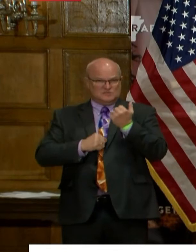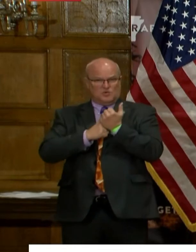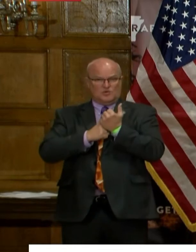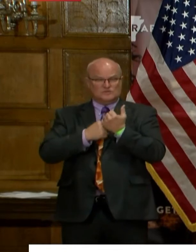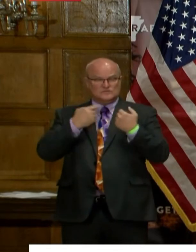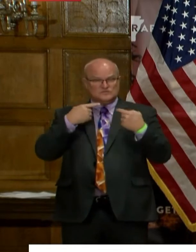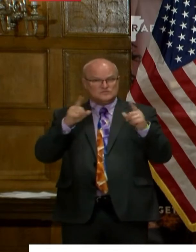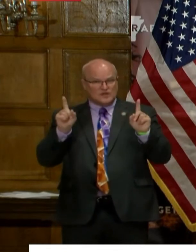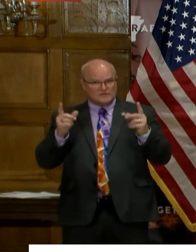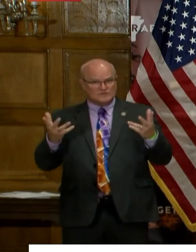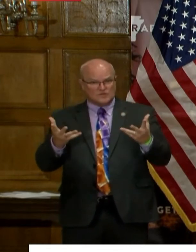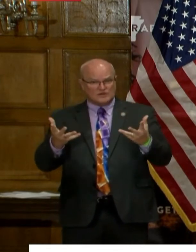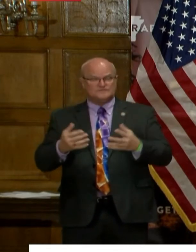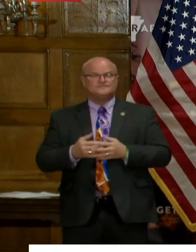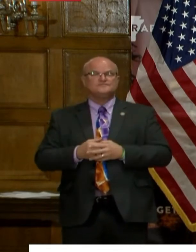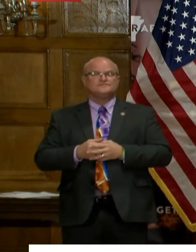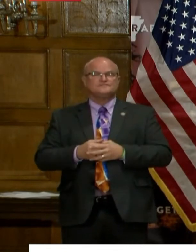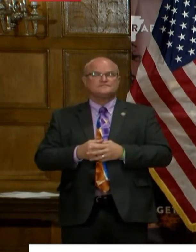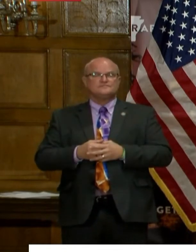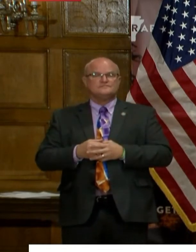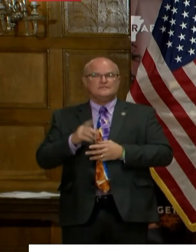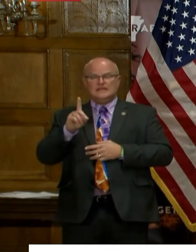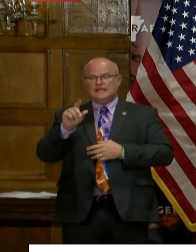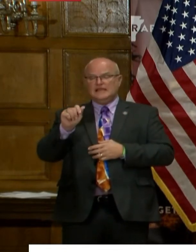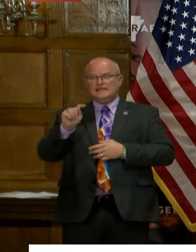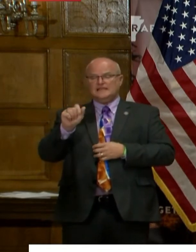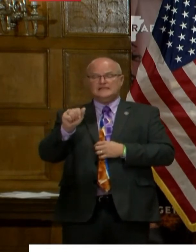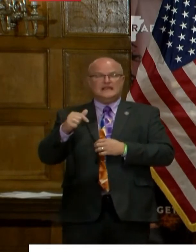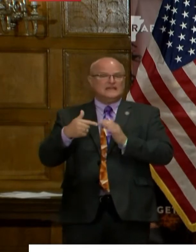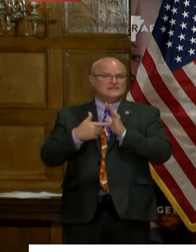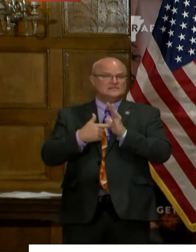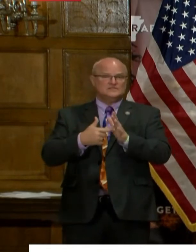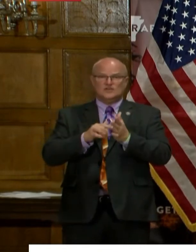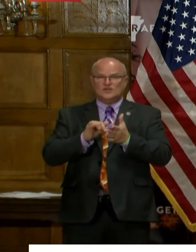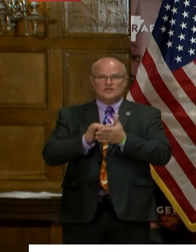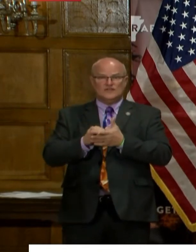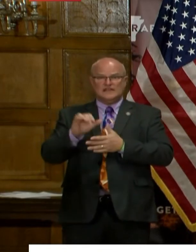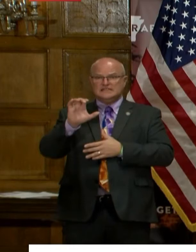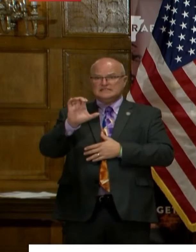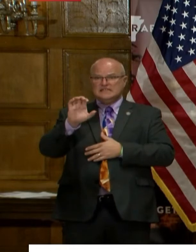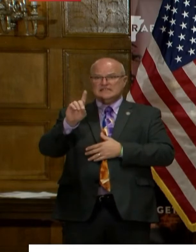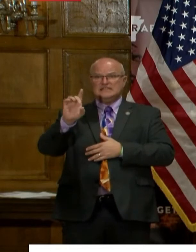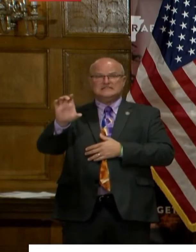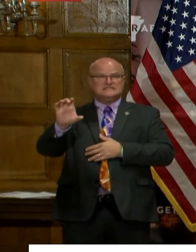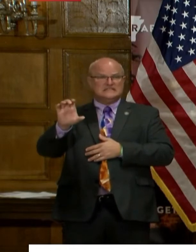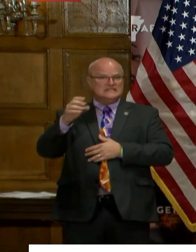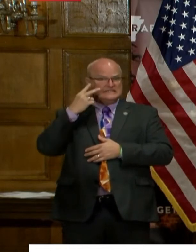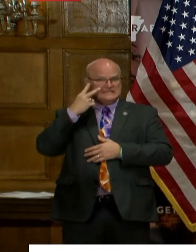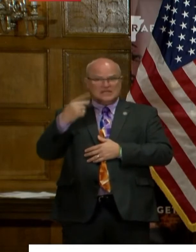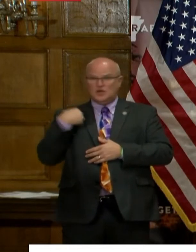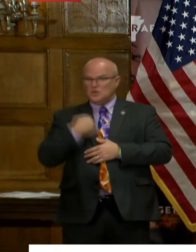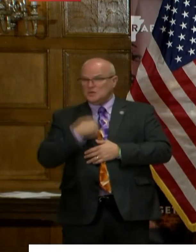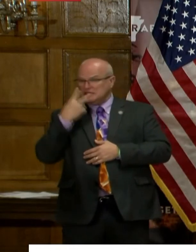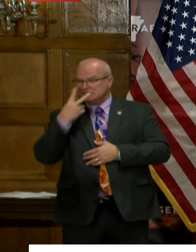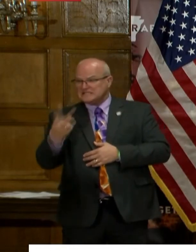accomplish. Now, what we have seen from the data is that CDC sees it, and we see it, that it is